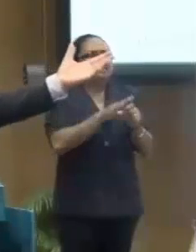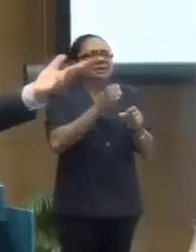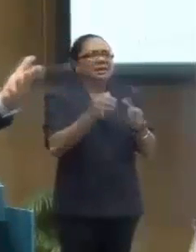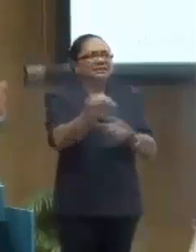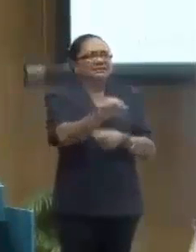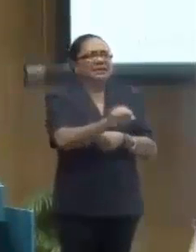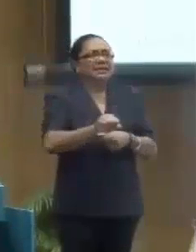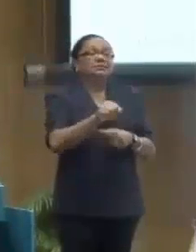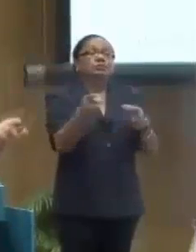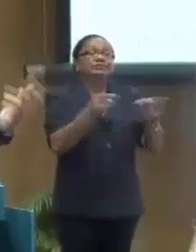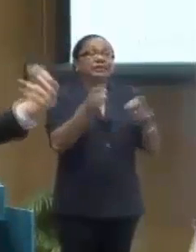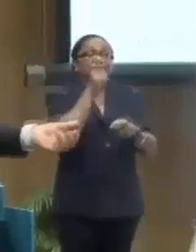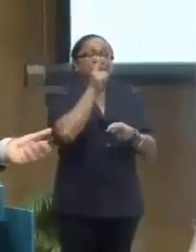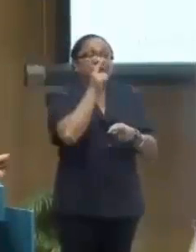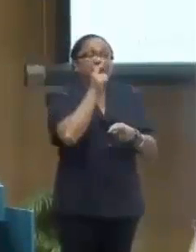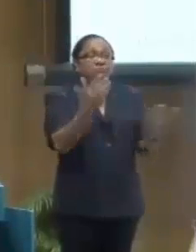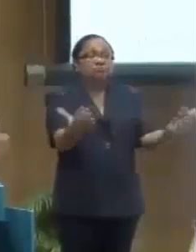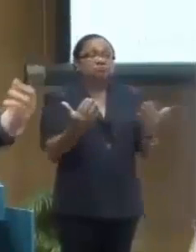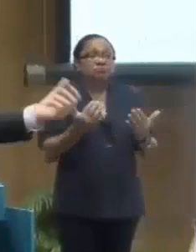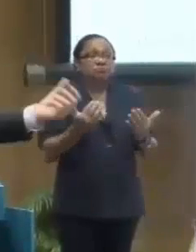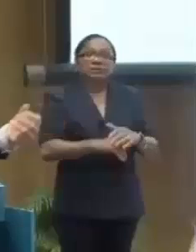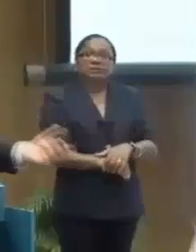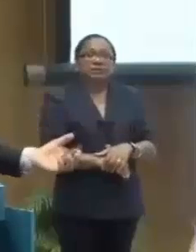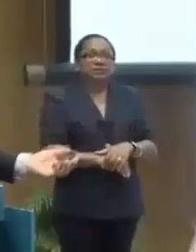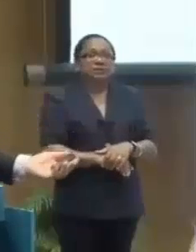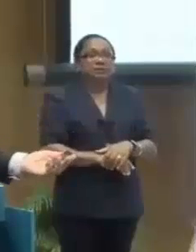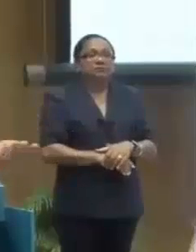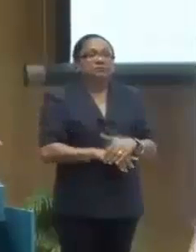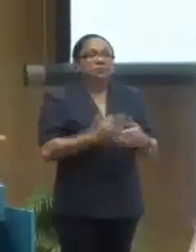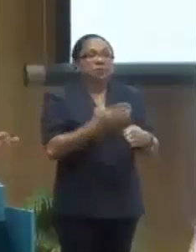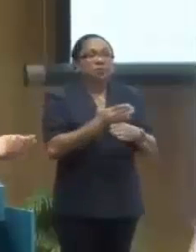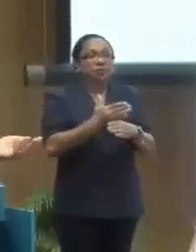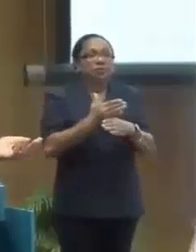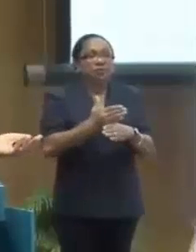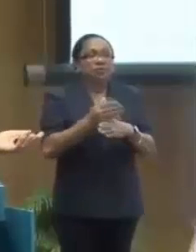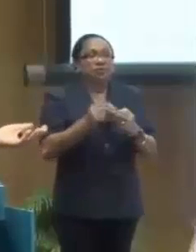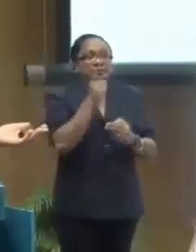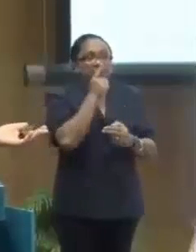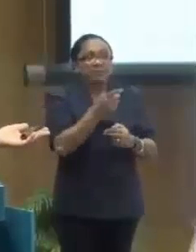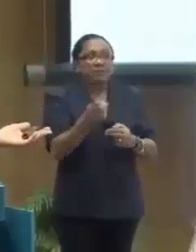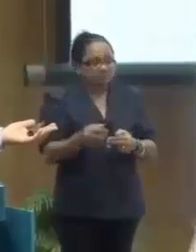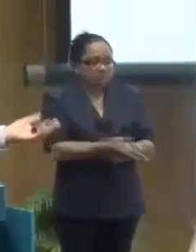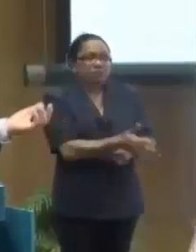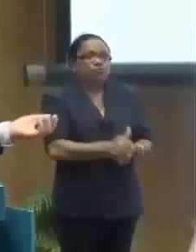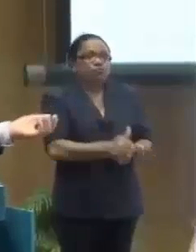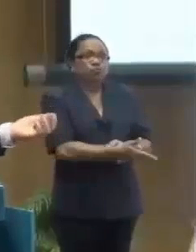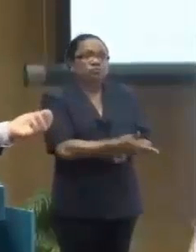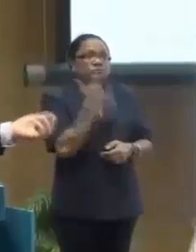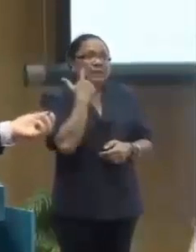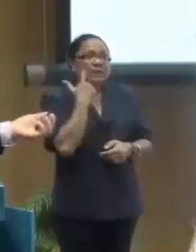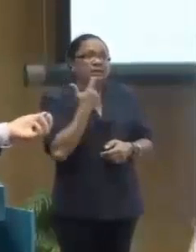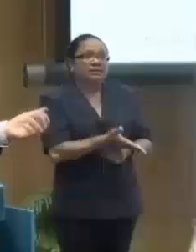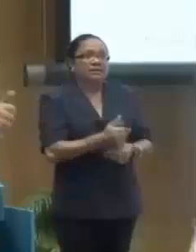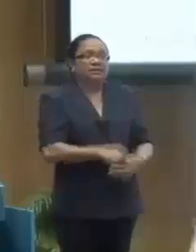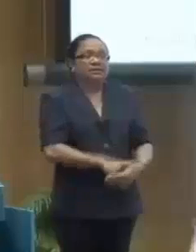We just invited people to come, load the app on, and we worked with them just to start playing with it and